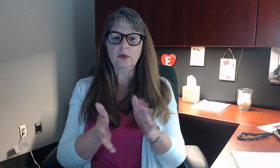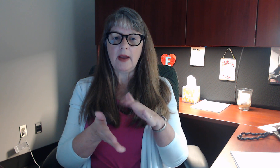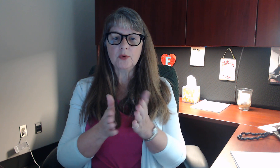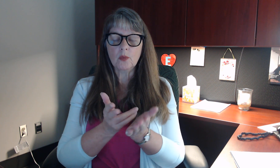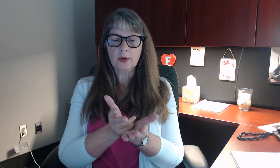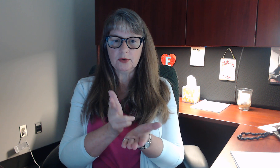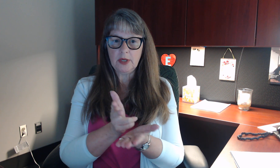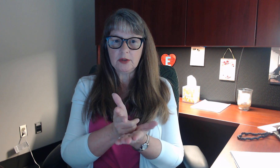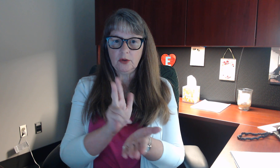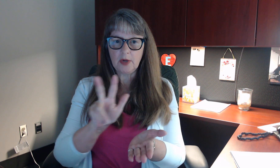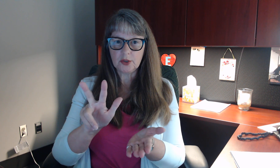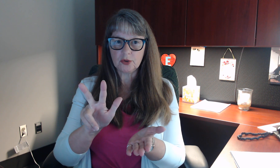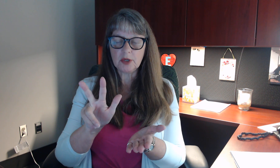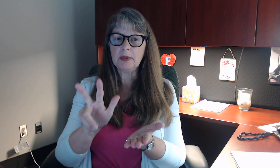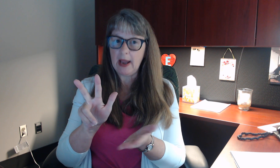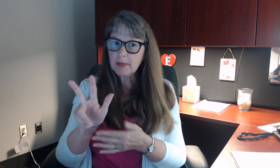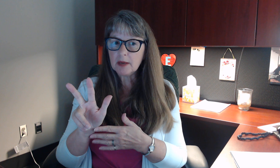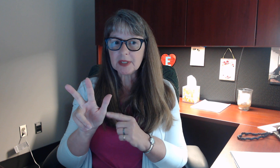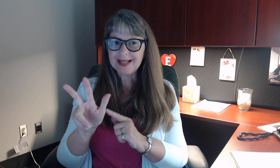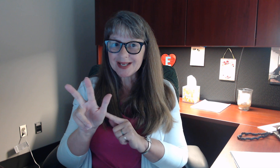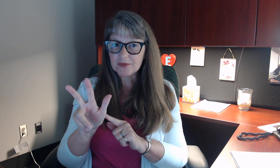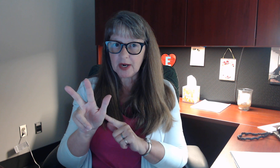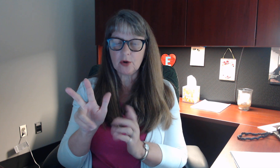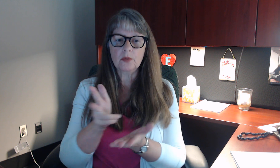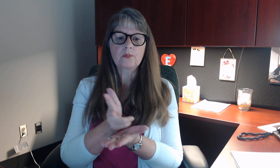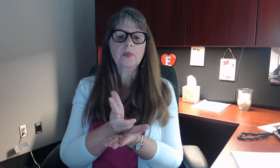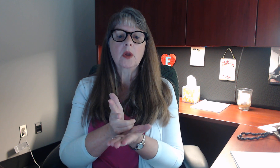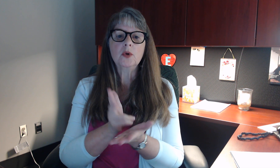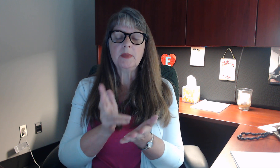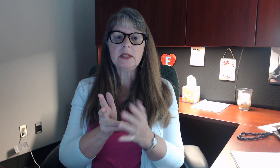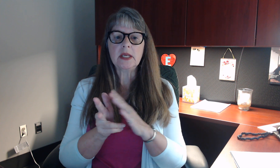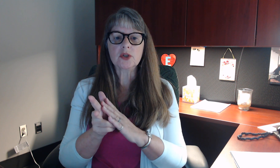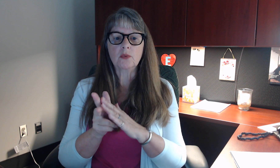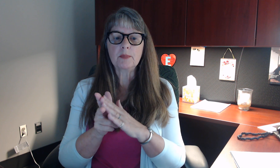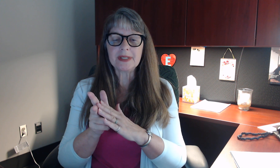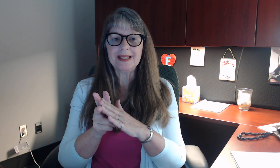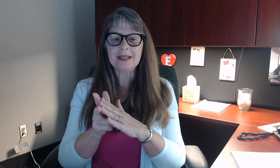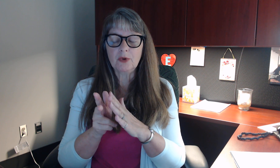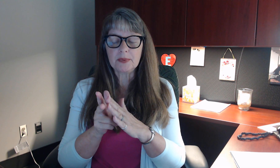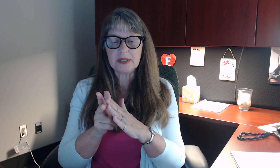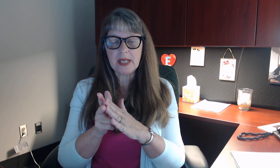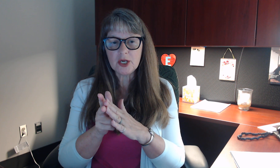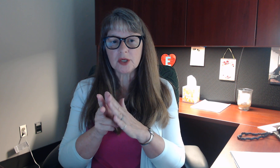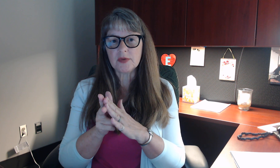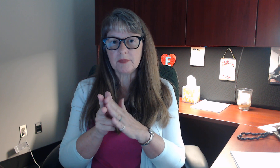have your water underneath and you've got your ship. Now it becomes a classifier, which means it's a representation of something